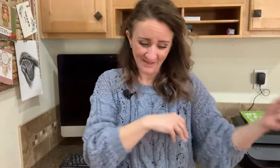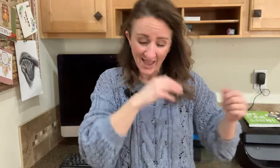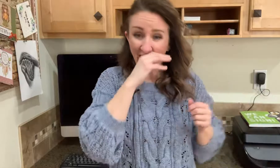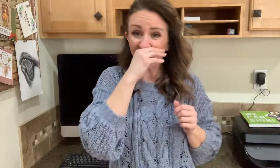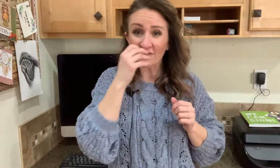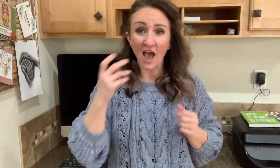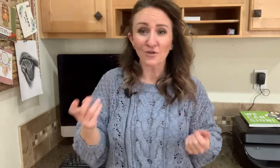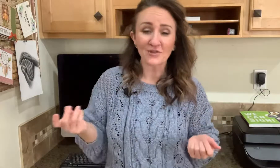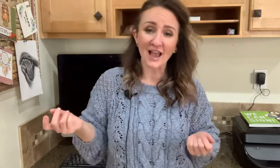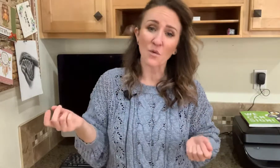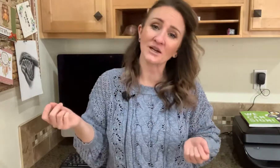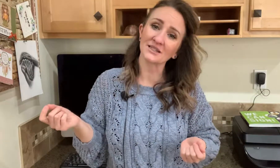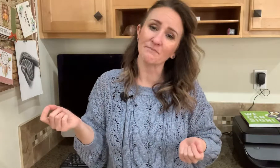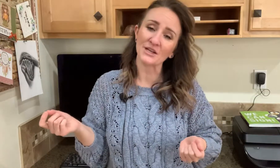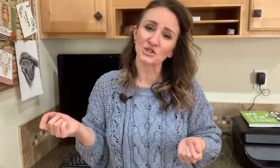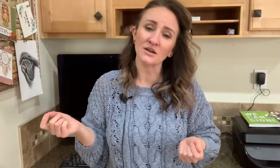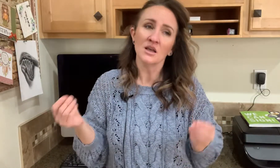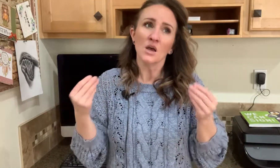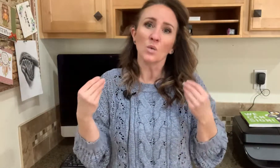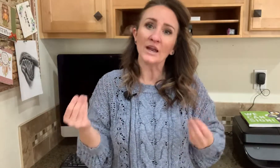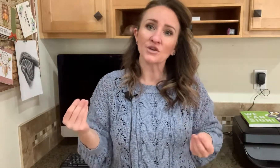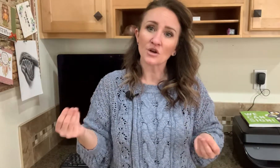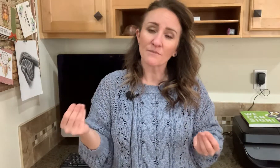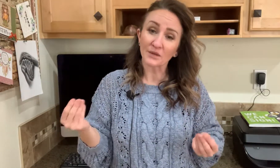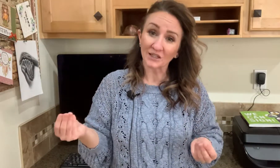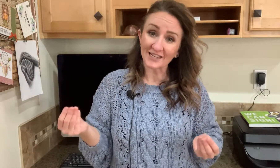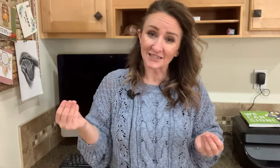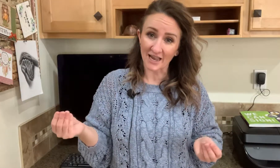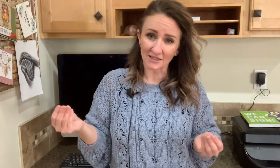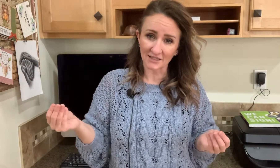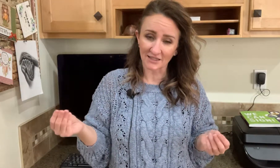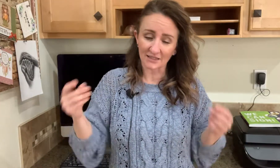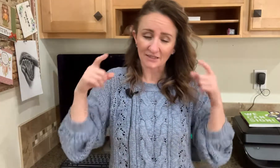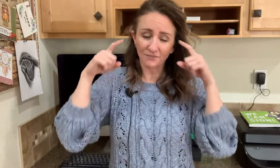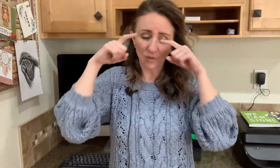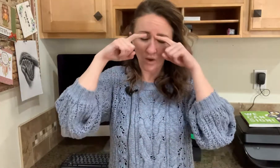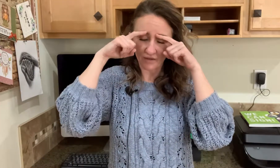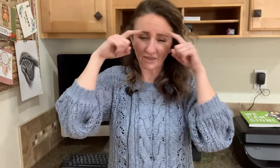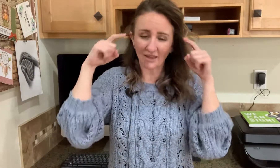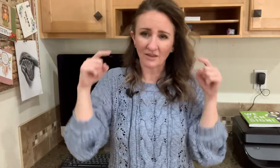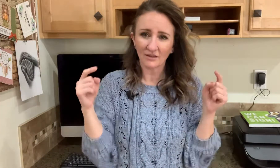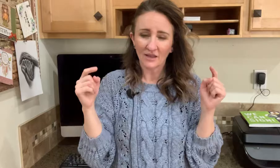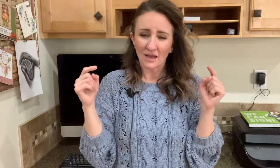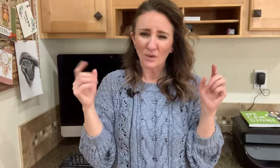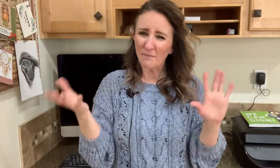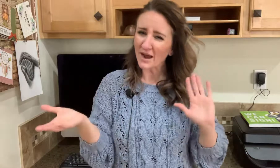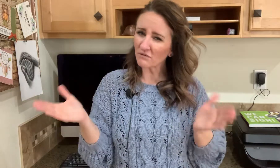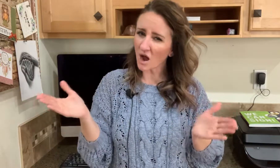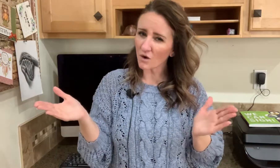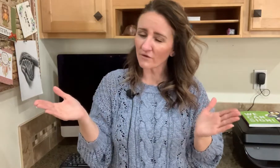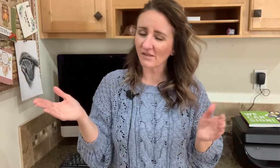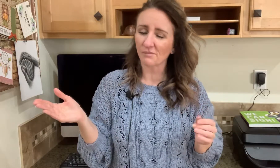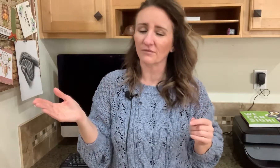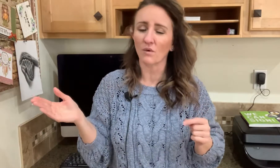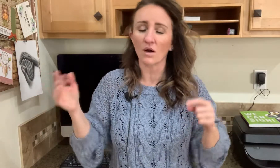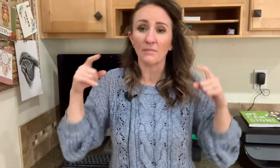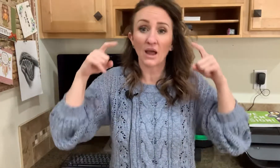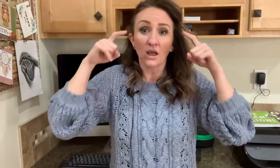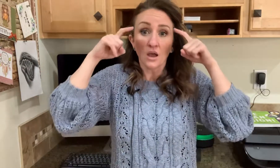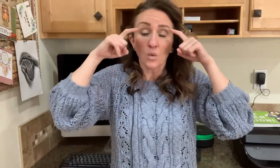And then the other thing I wanted to mention, when you're building sentences, we might have gone over this before, but when